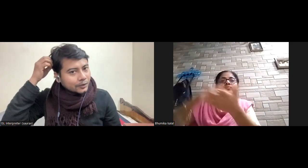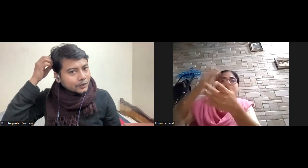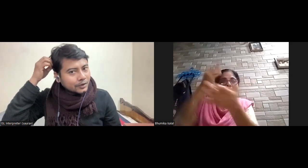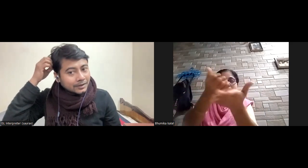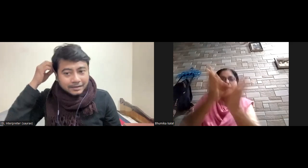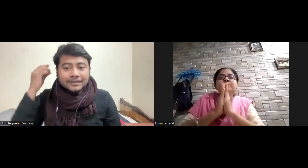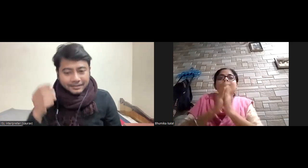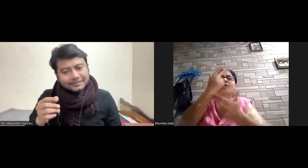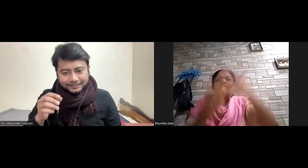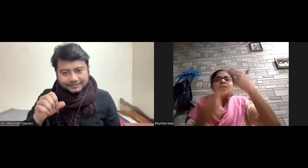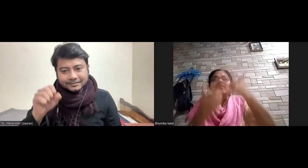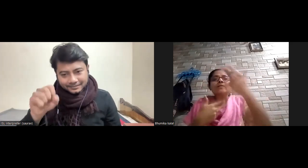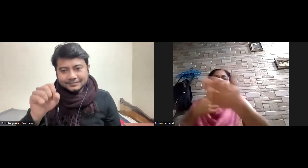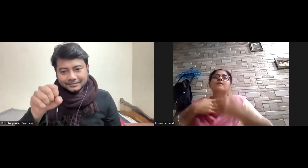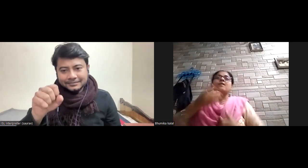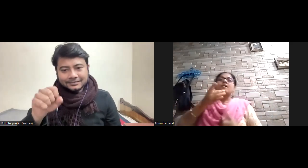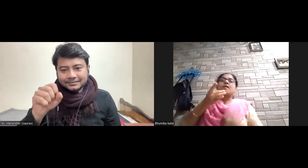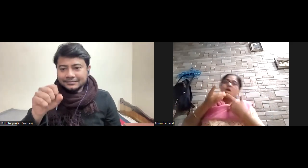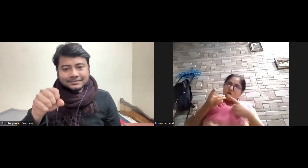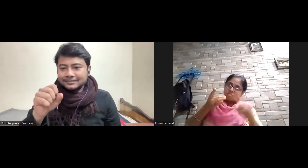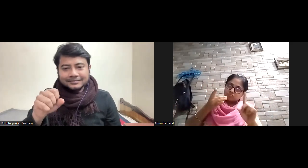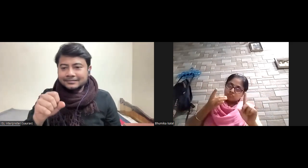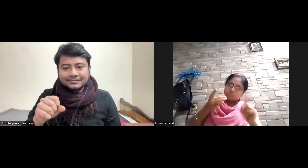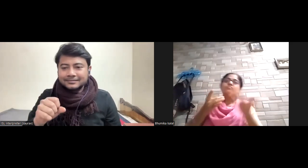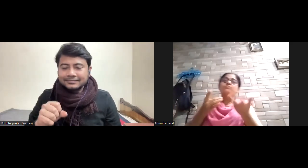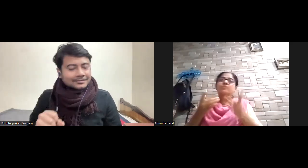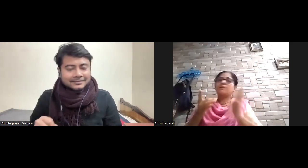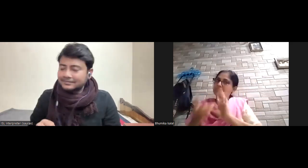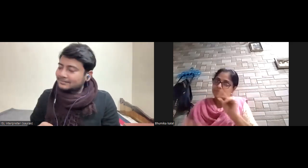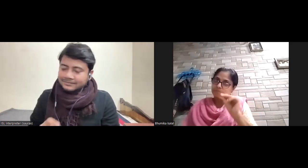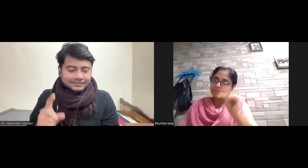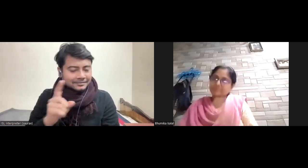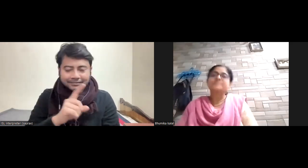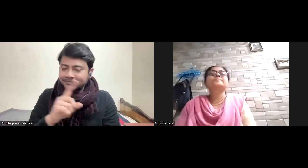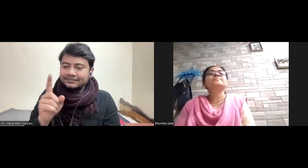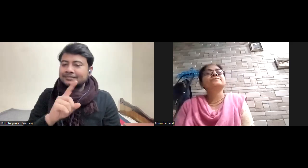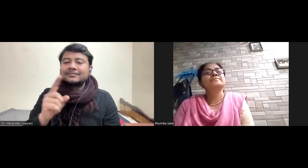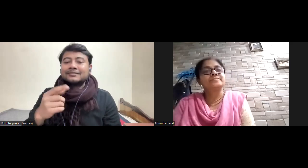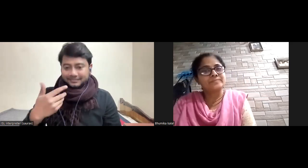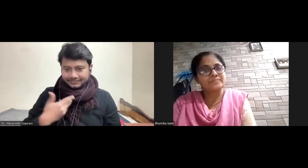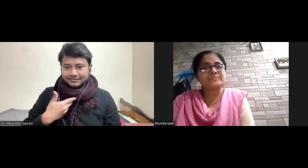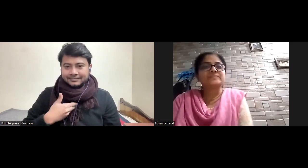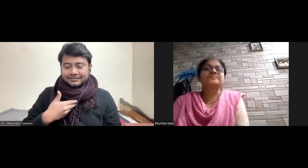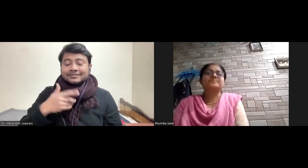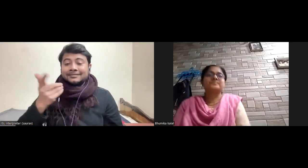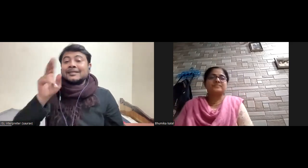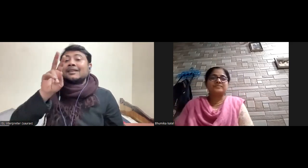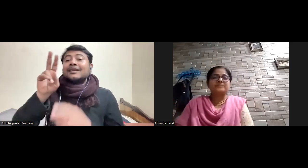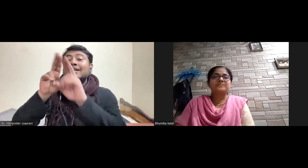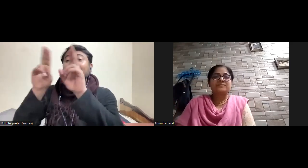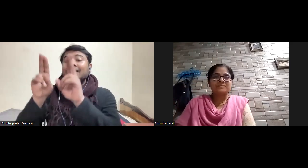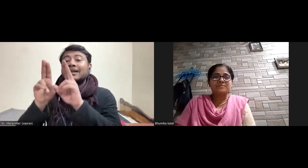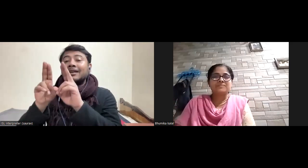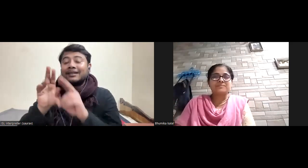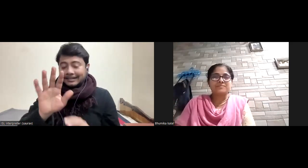we are yes, going, I understand. We have specifically asked our seniors, can we watch the Aarti on the mobile,